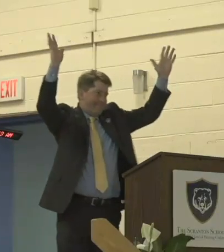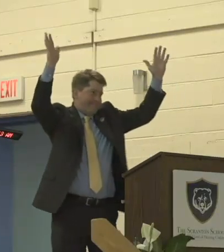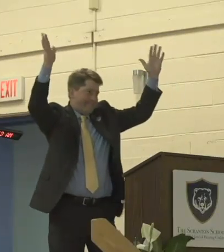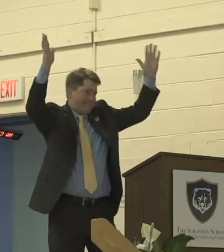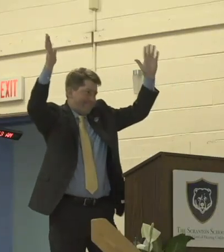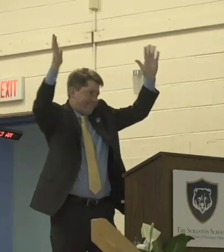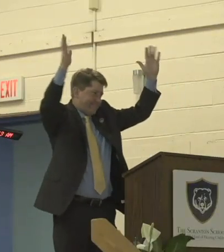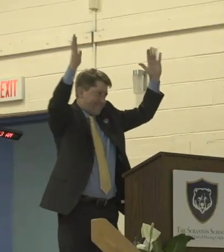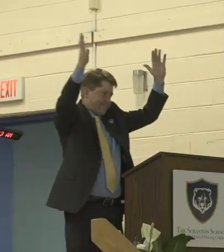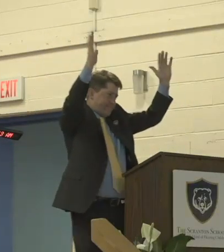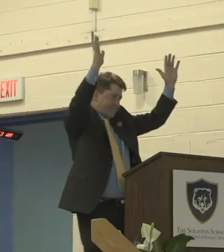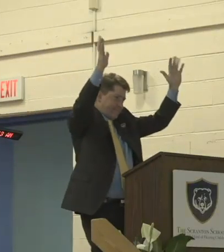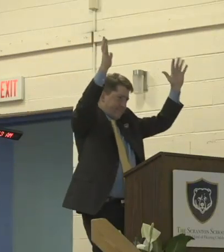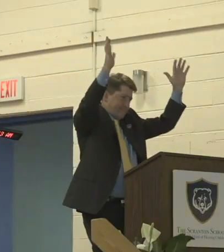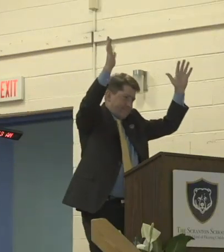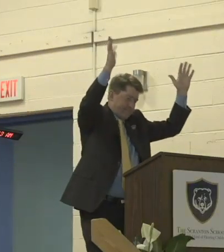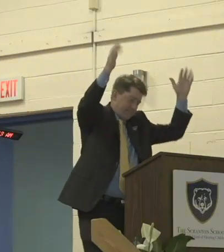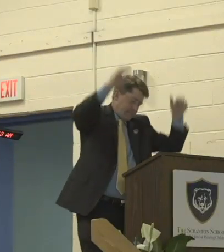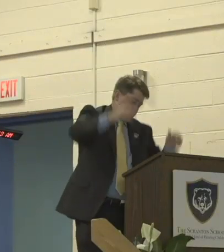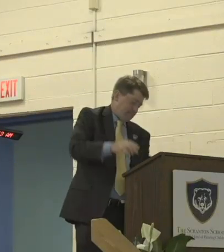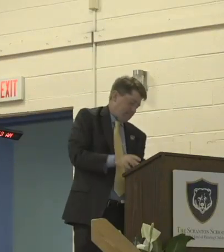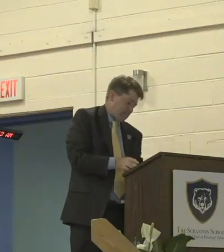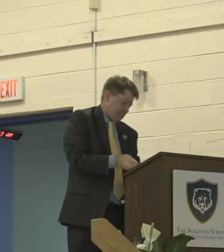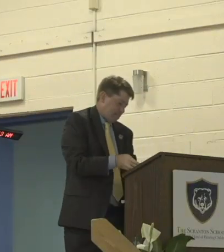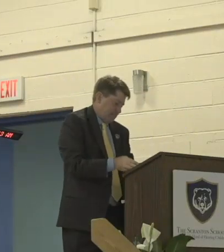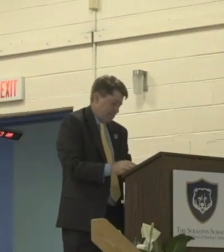Wonderful performance. Let's give him another round of applause.